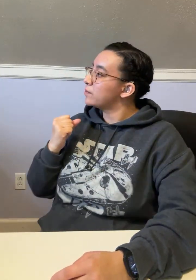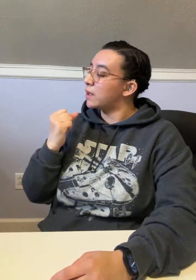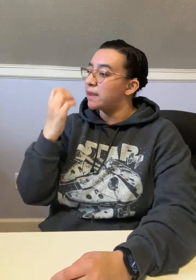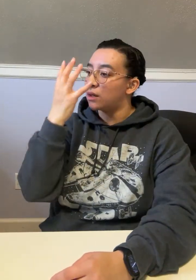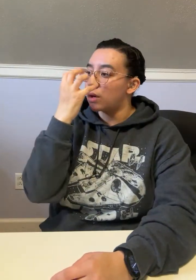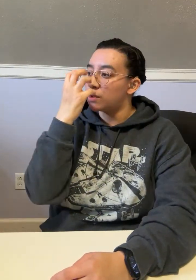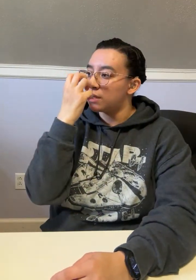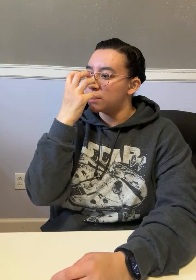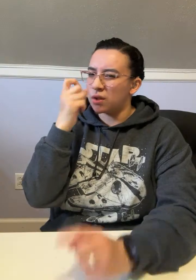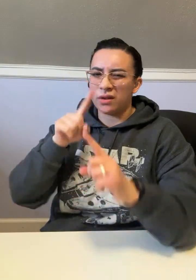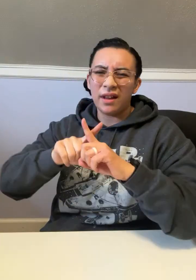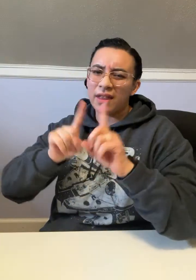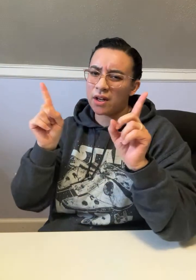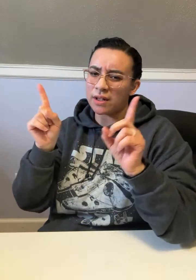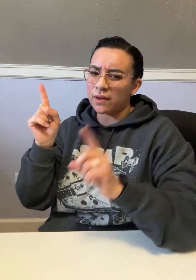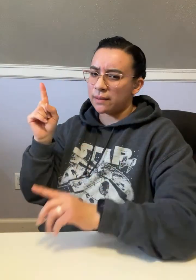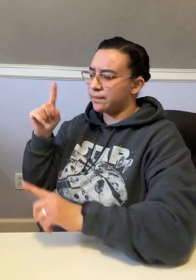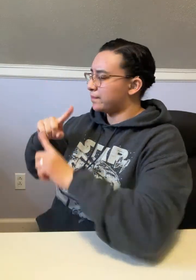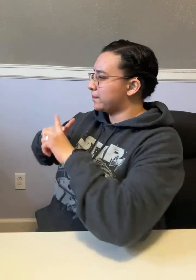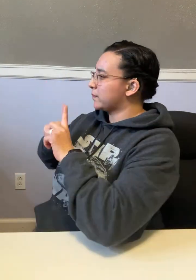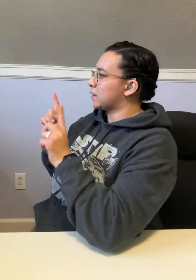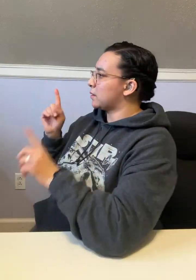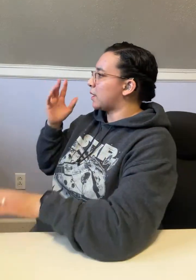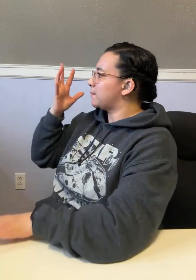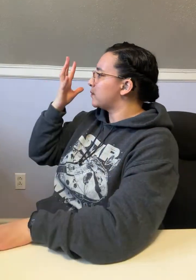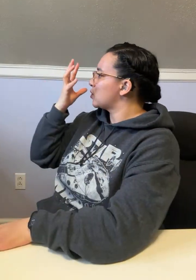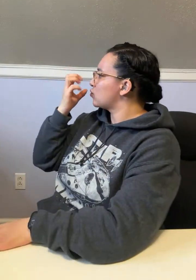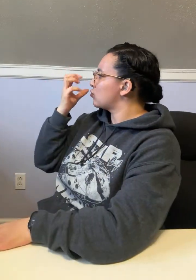And then grouchy. So they are different. Okay.